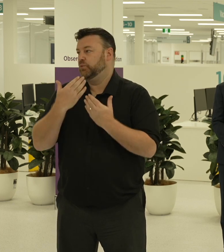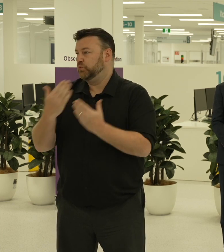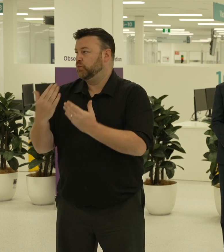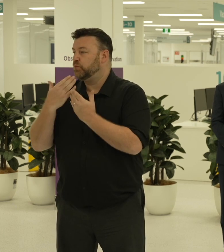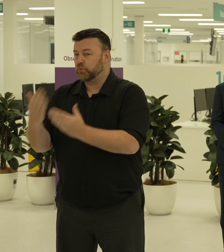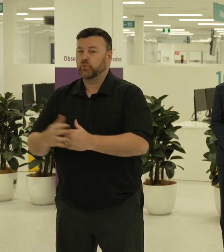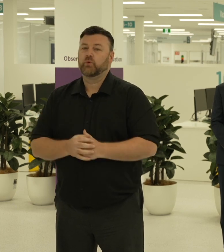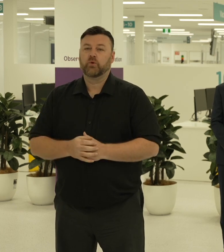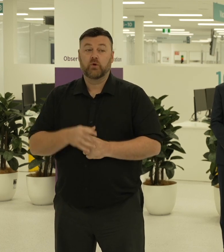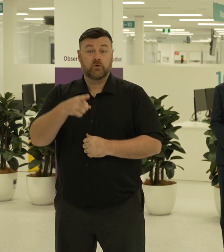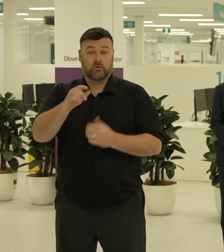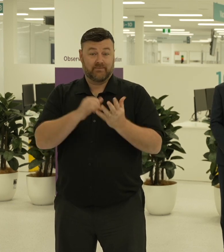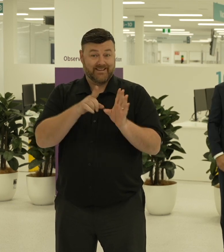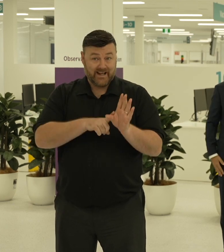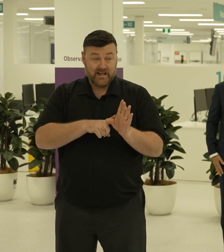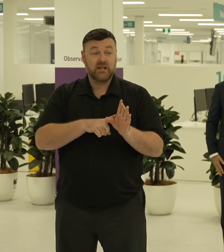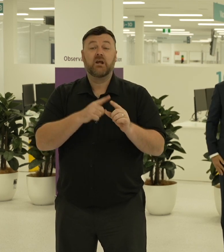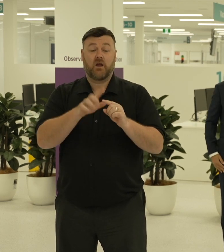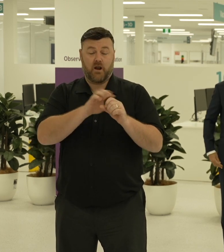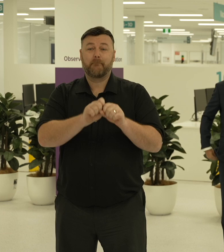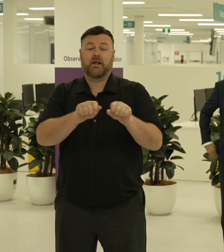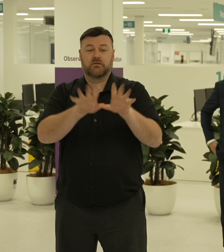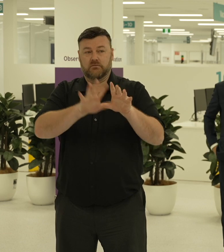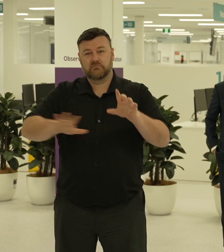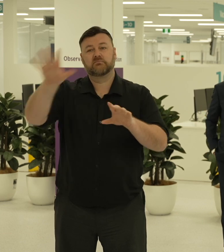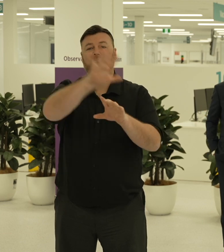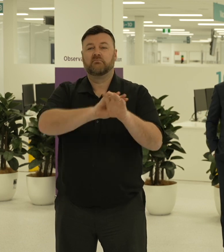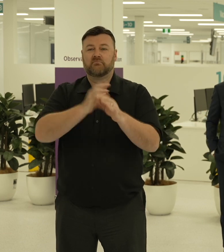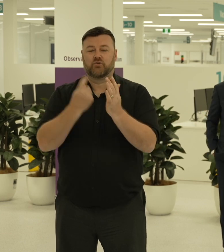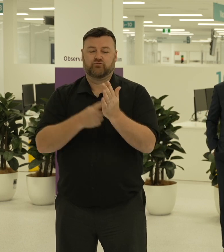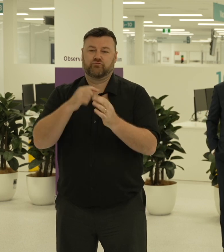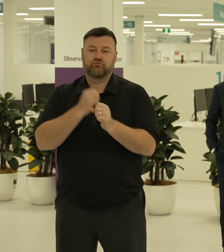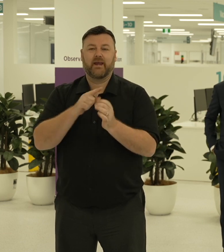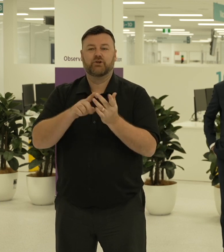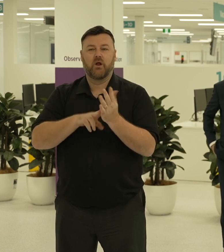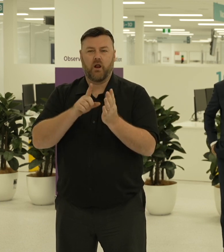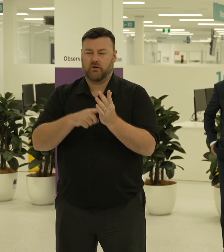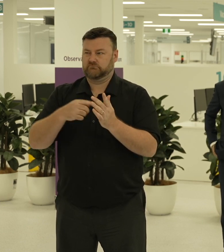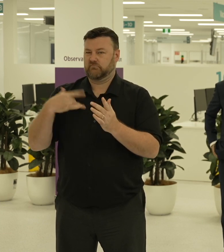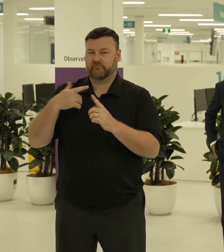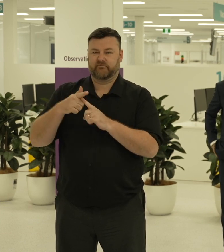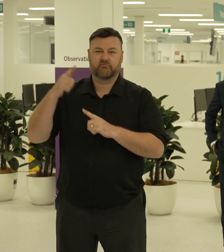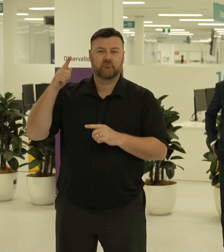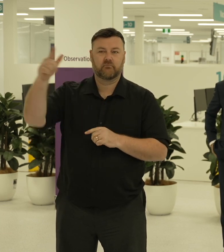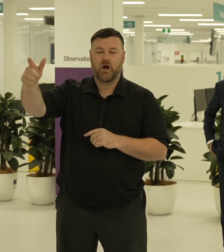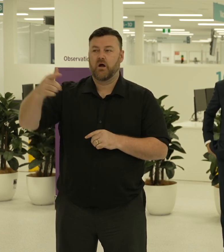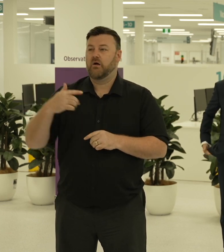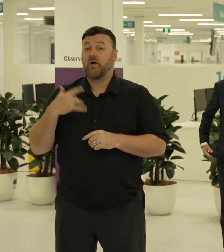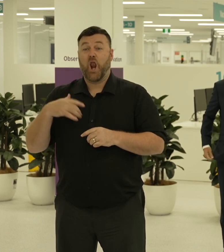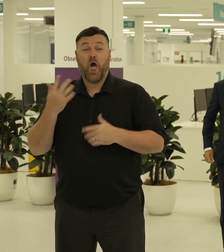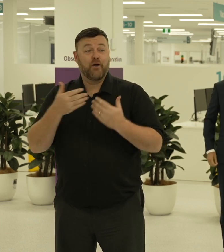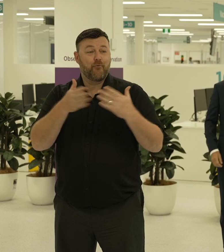around regional and remote New South Wales for the efforts that they have made. It's great to see that life is coming back, restaurants